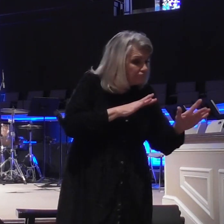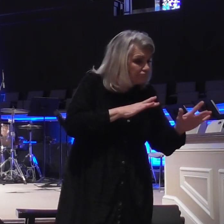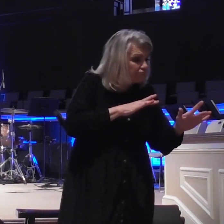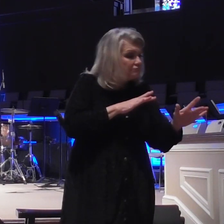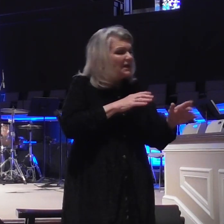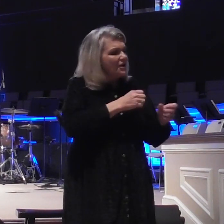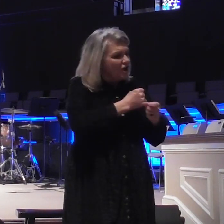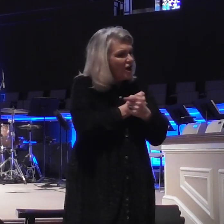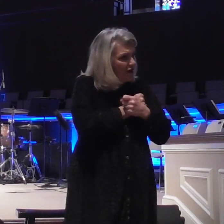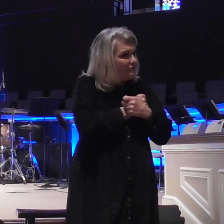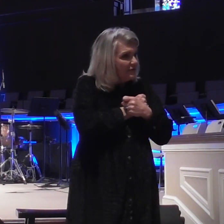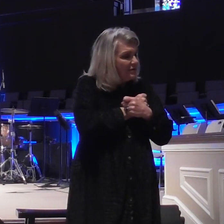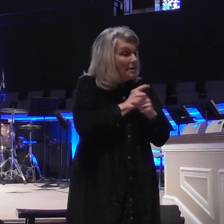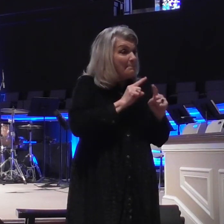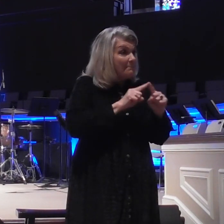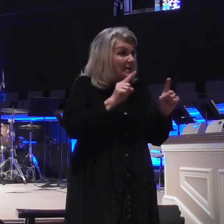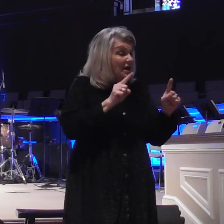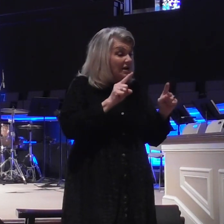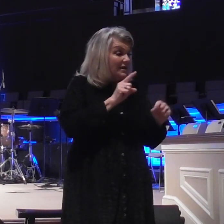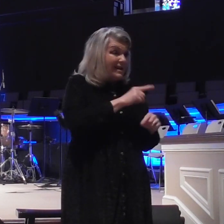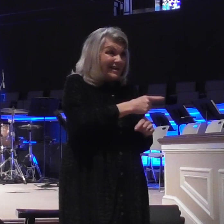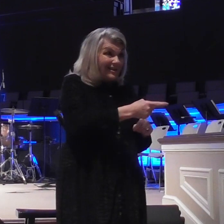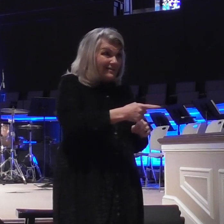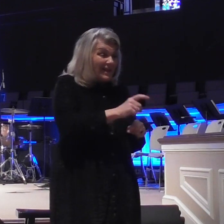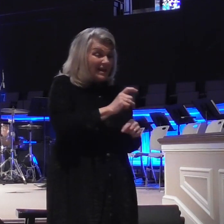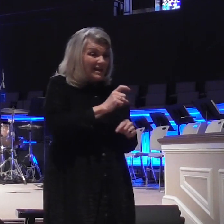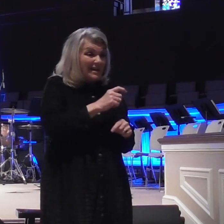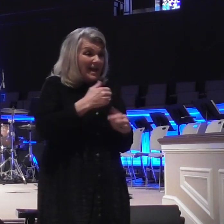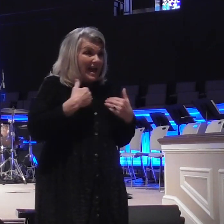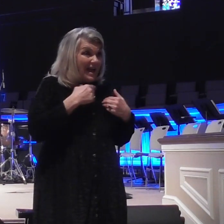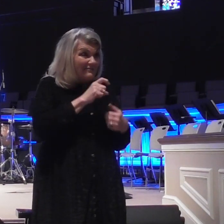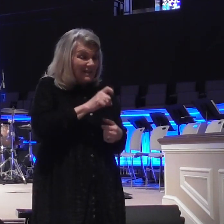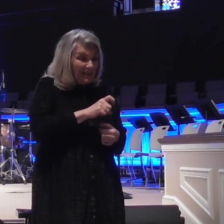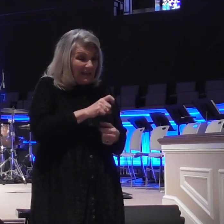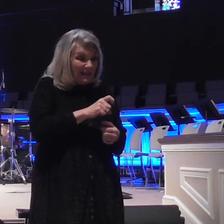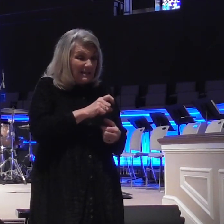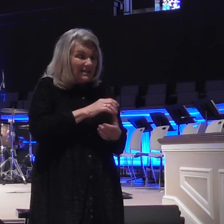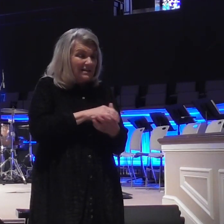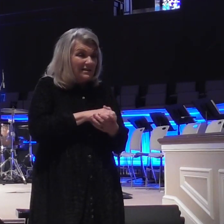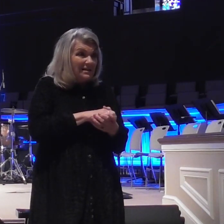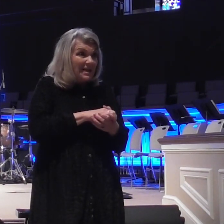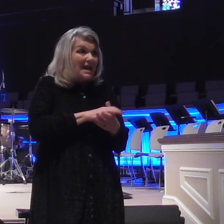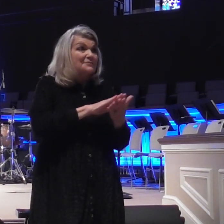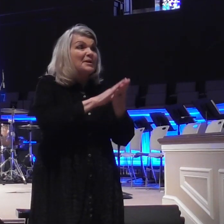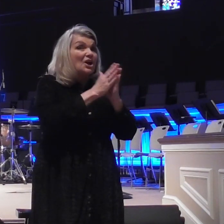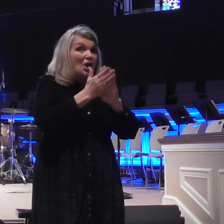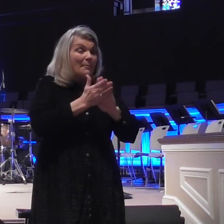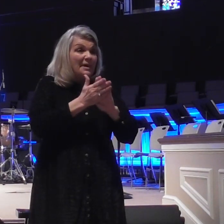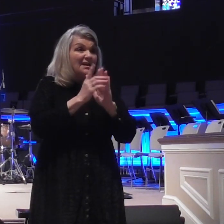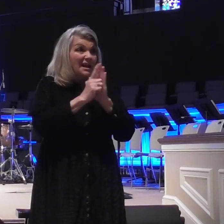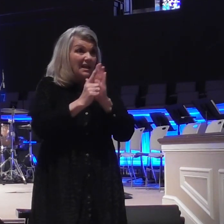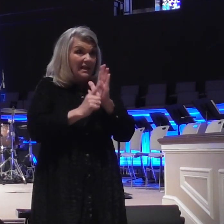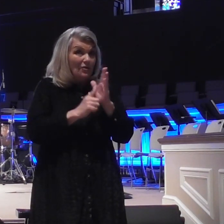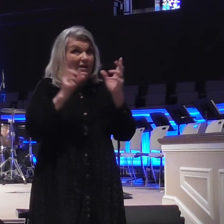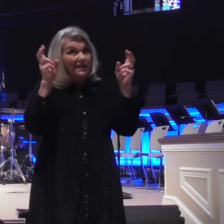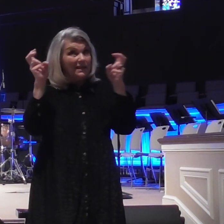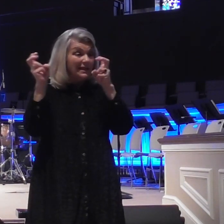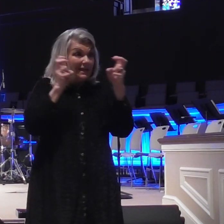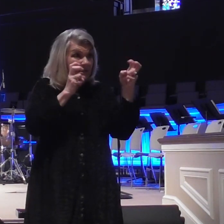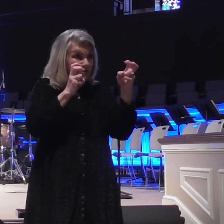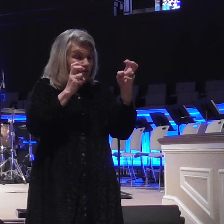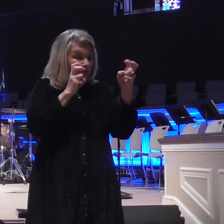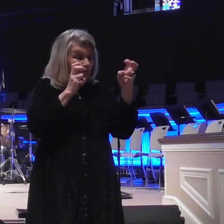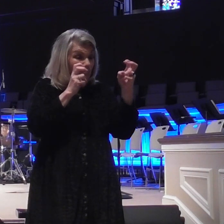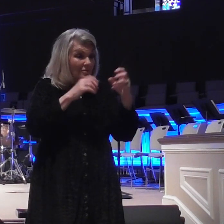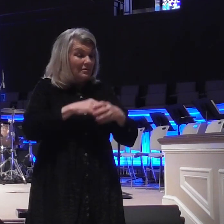But they have a therapeutic need. And right now, and it's becoming a legal issue, is that those people struggling